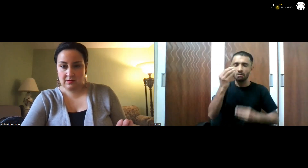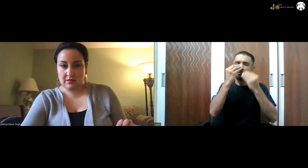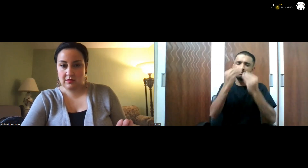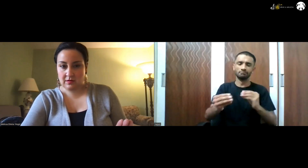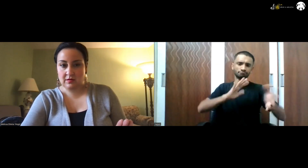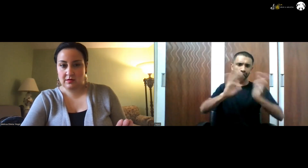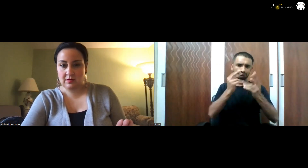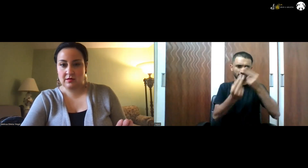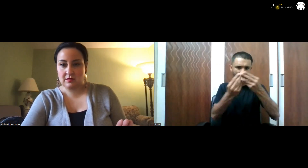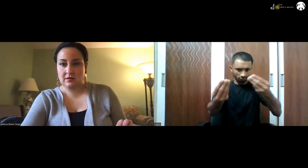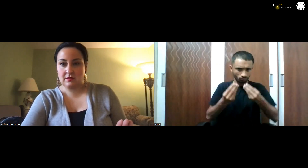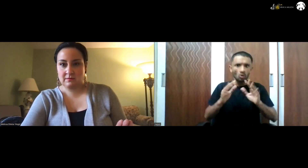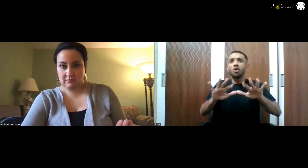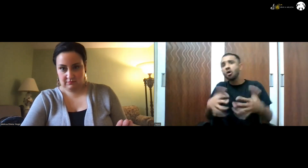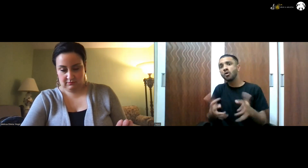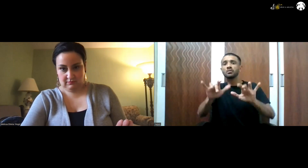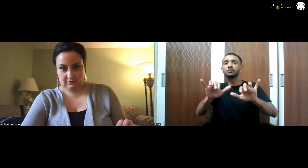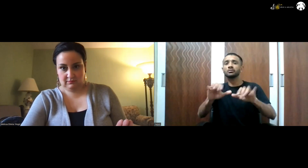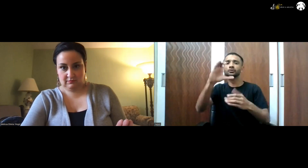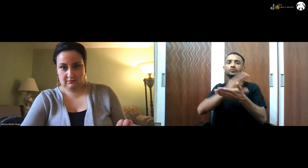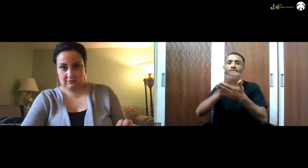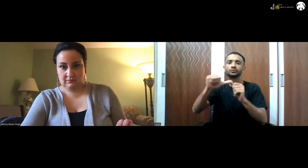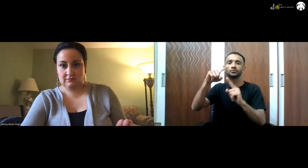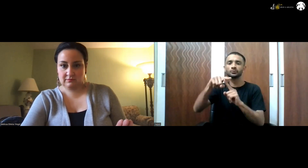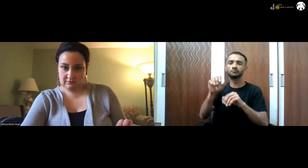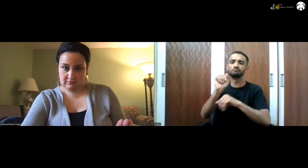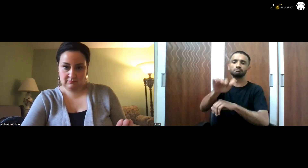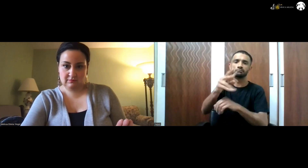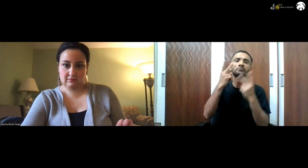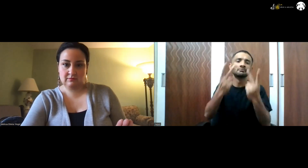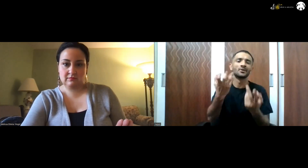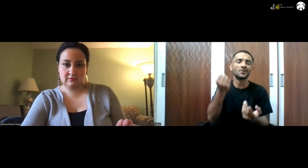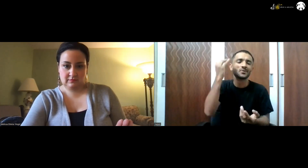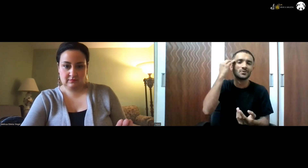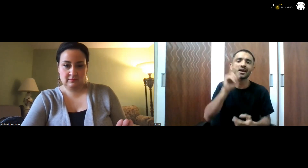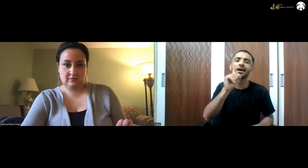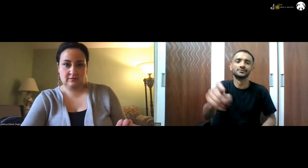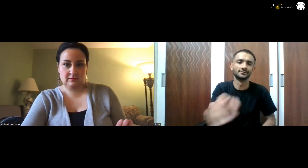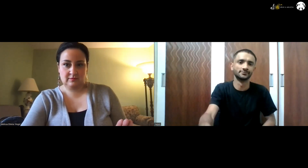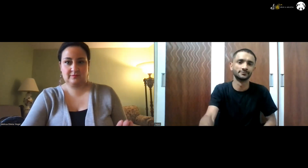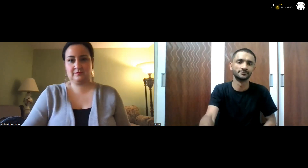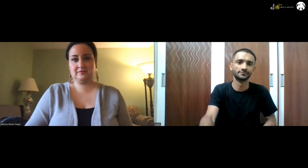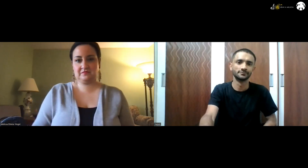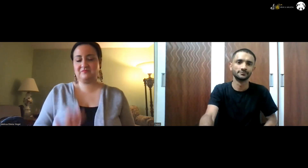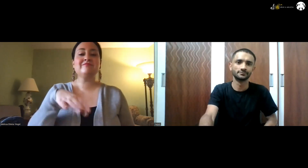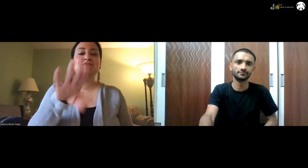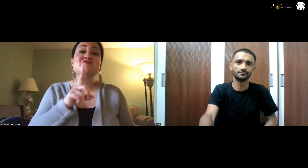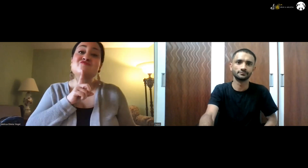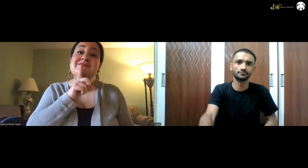Melissa asked, how many of you participants know about body positivity? So you can answer